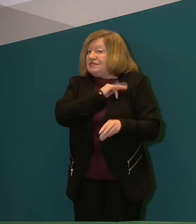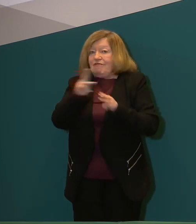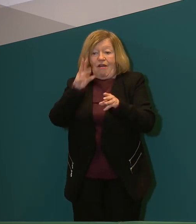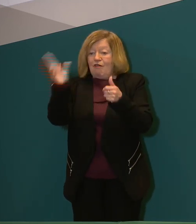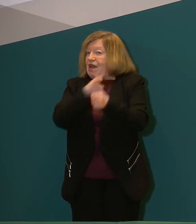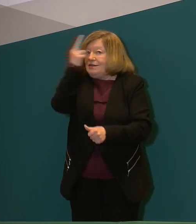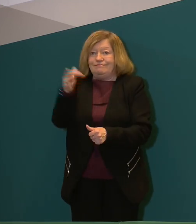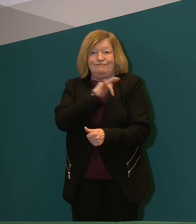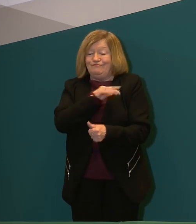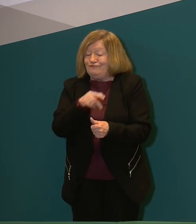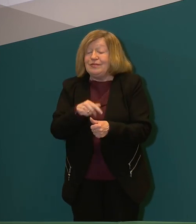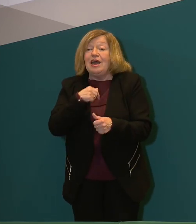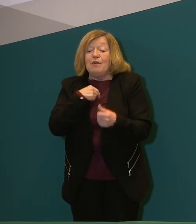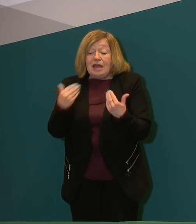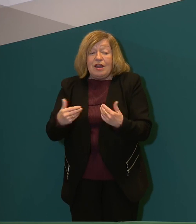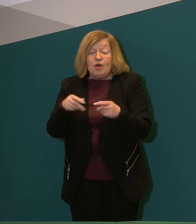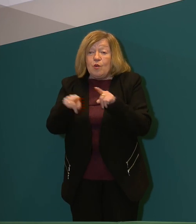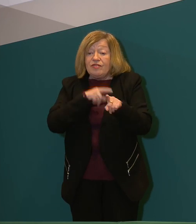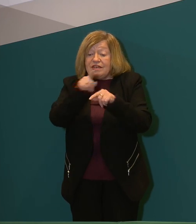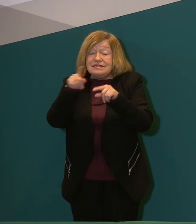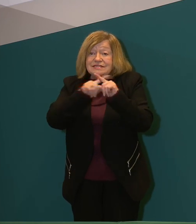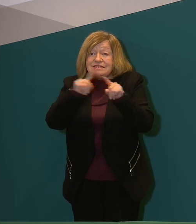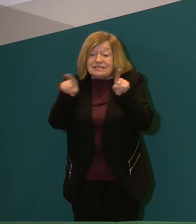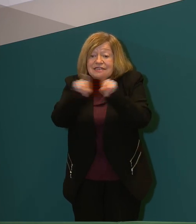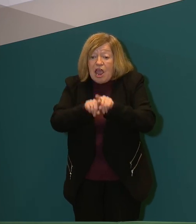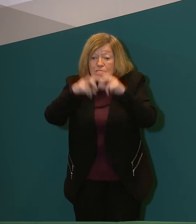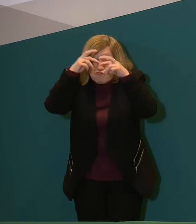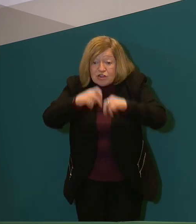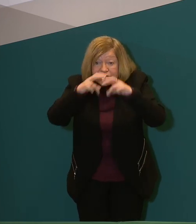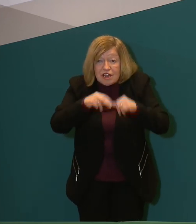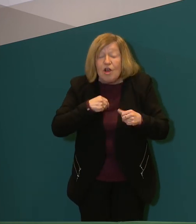that. And we will, through the market research work that we have in place,